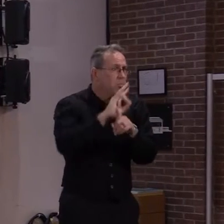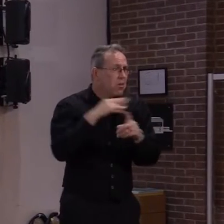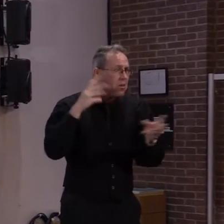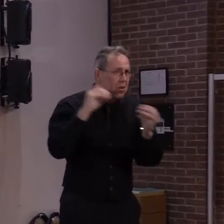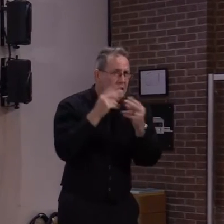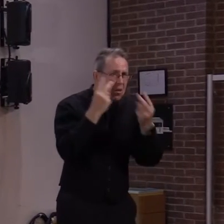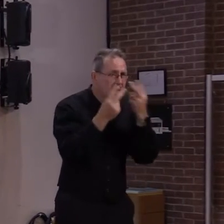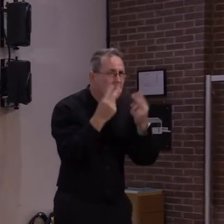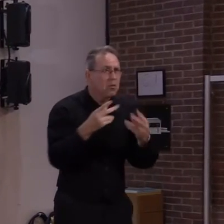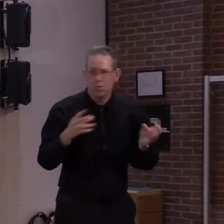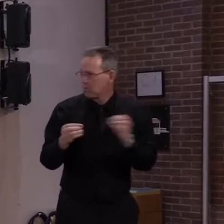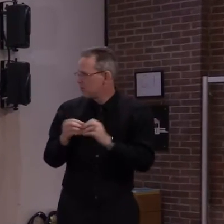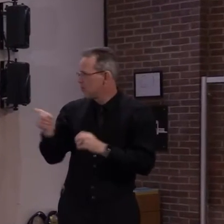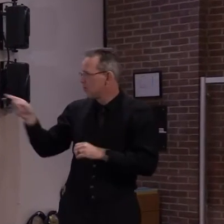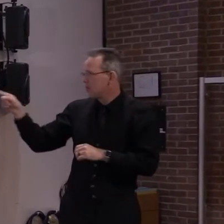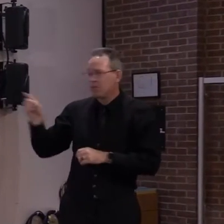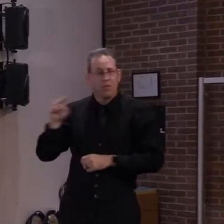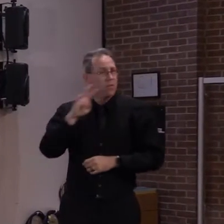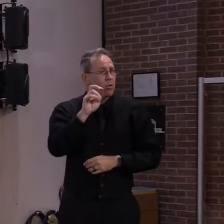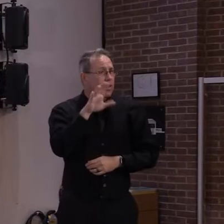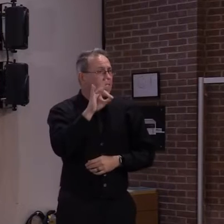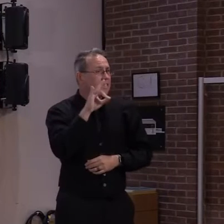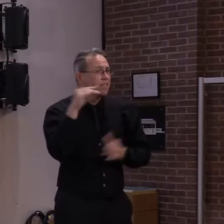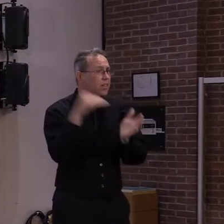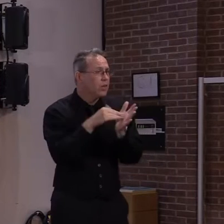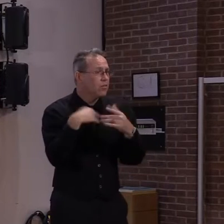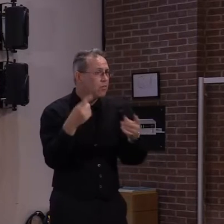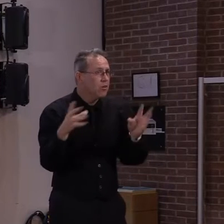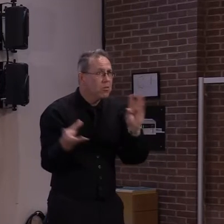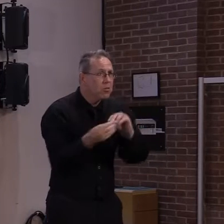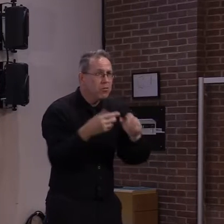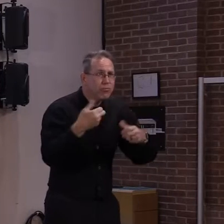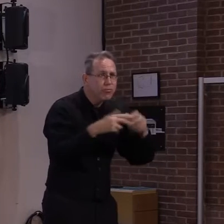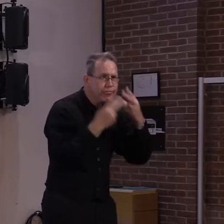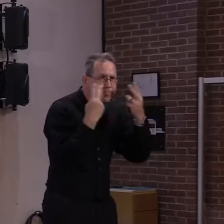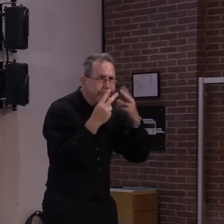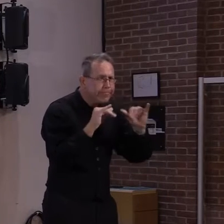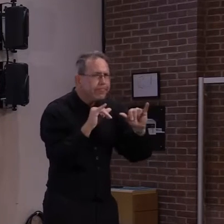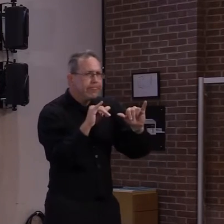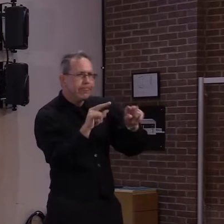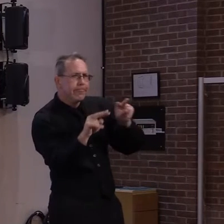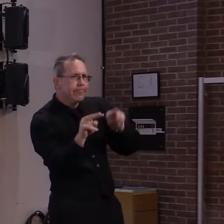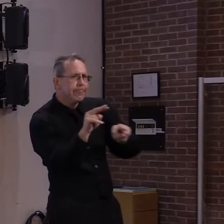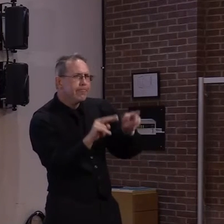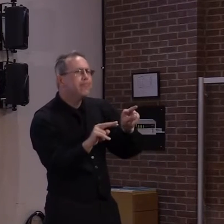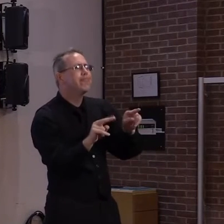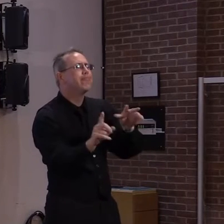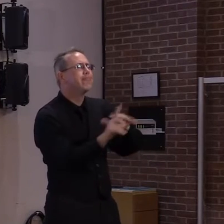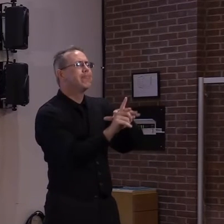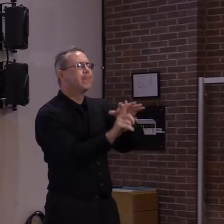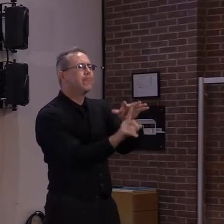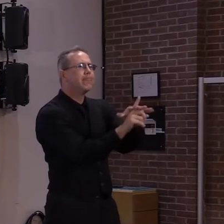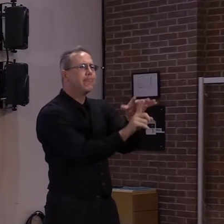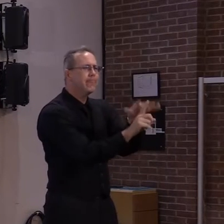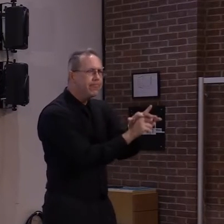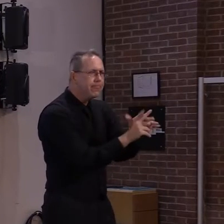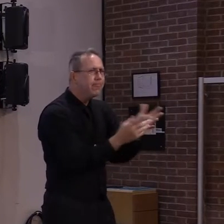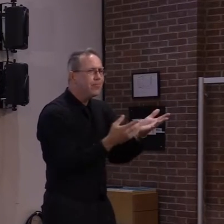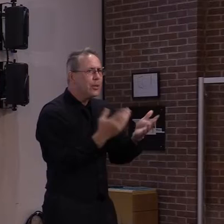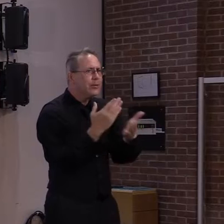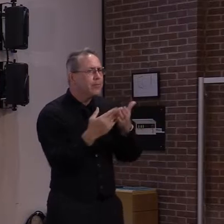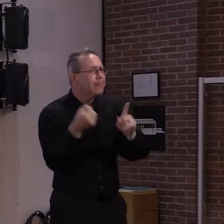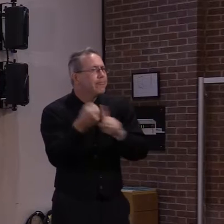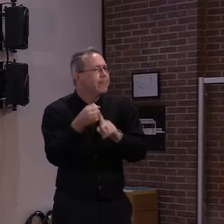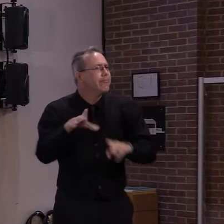case. Approximately 630 breakthrough cases have been reported in Vermont as of last Friday, and that's compared to